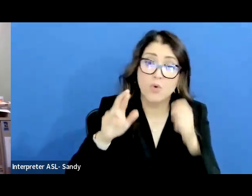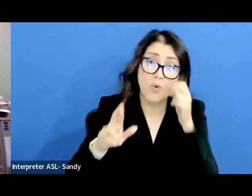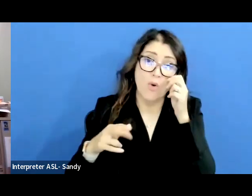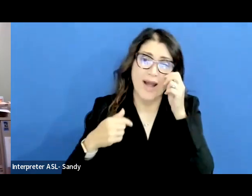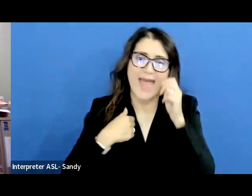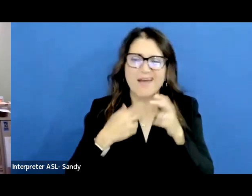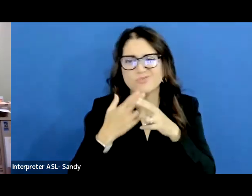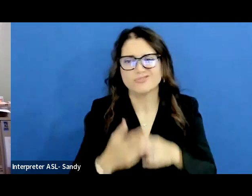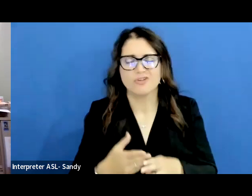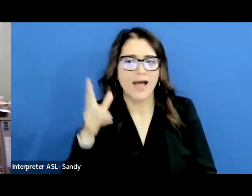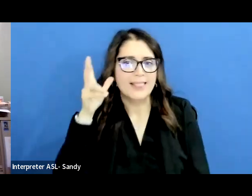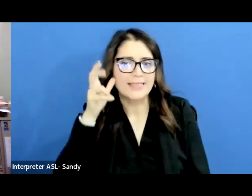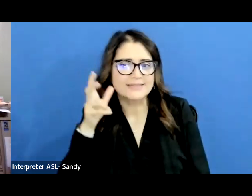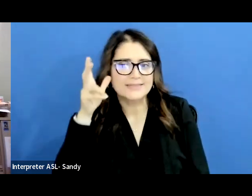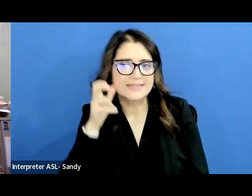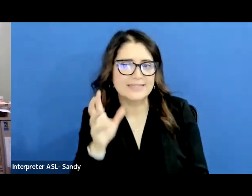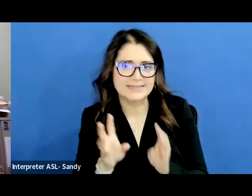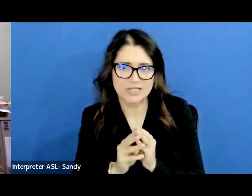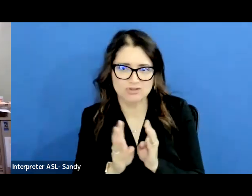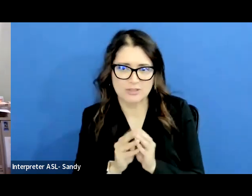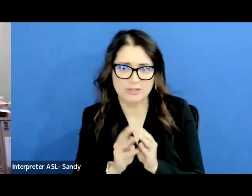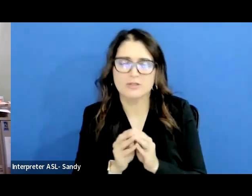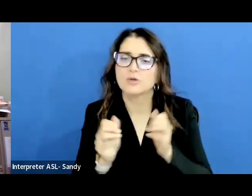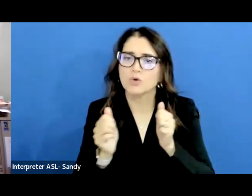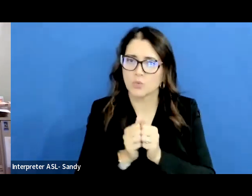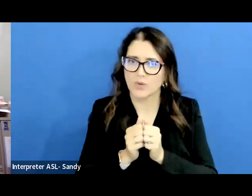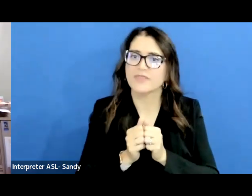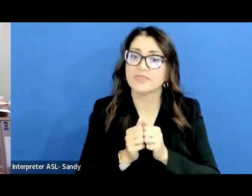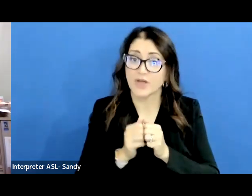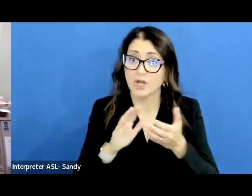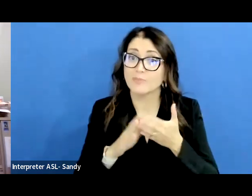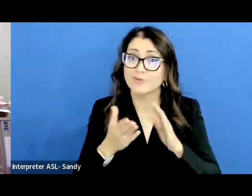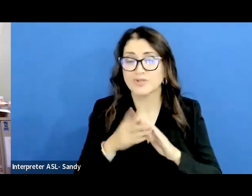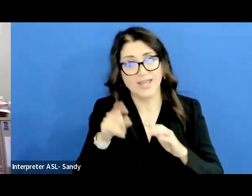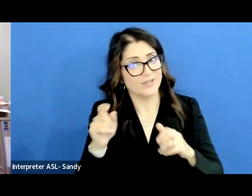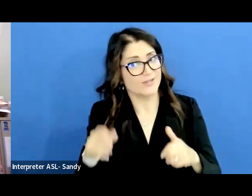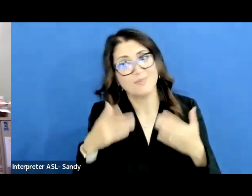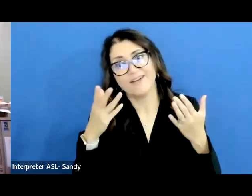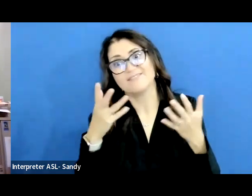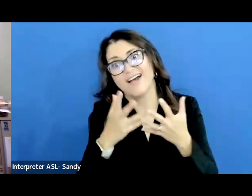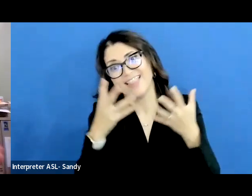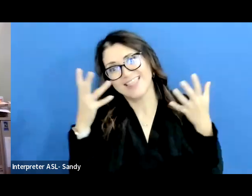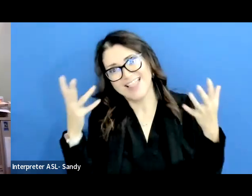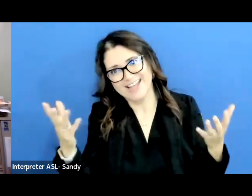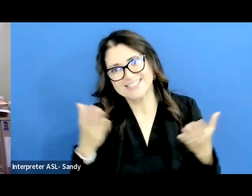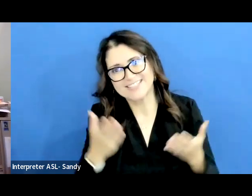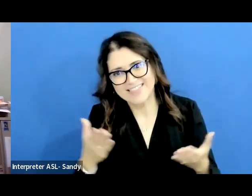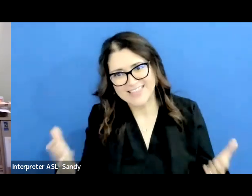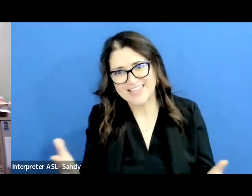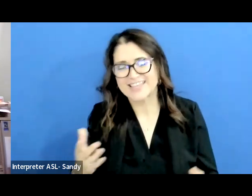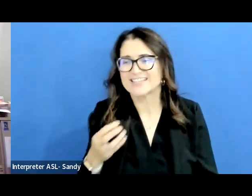listening session with the community, and you have to provide lots of things, lots of